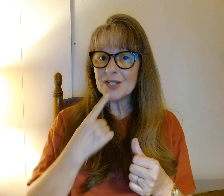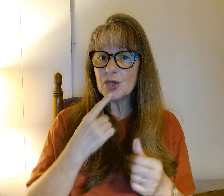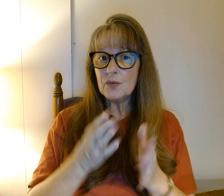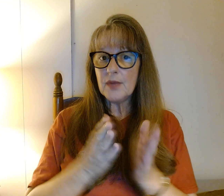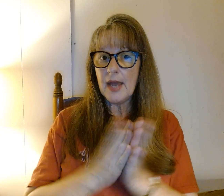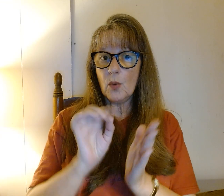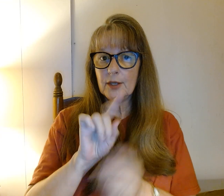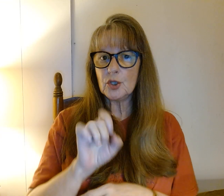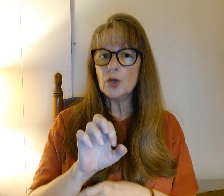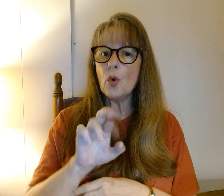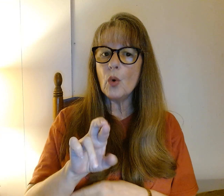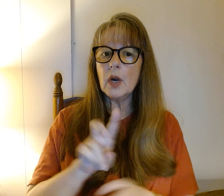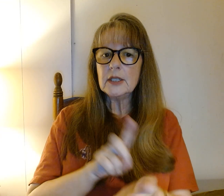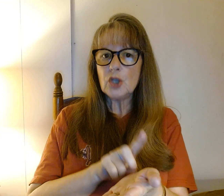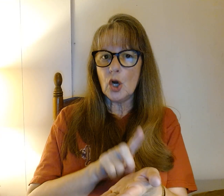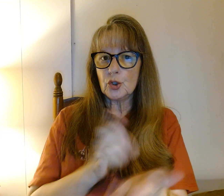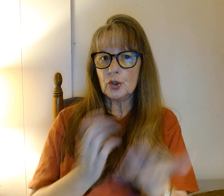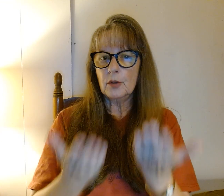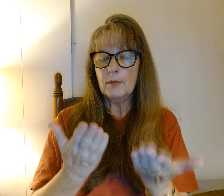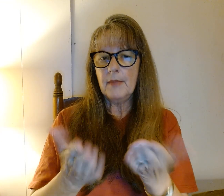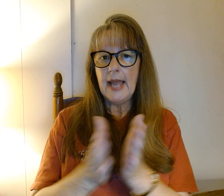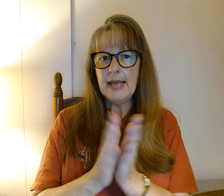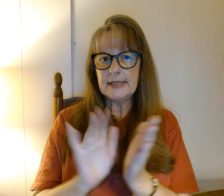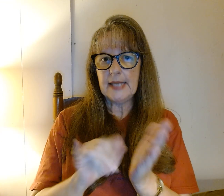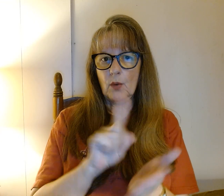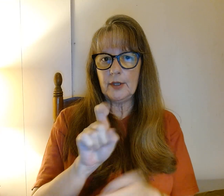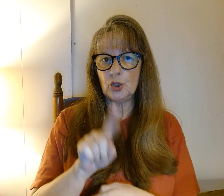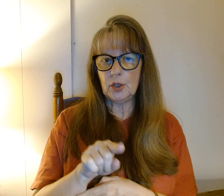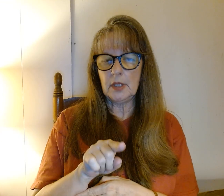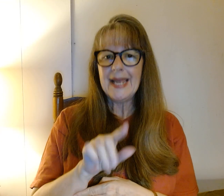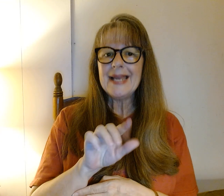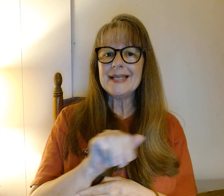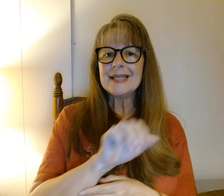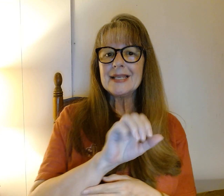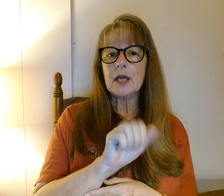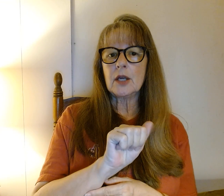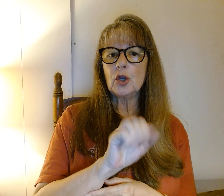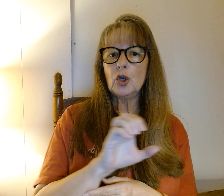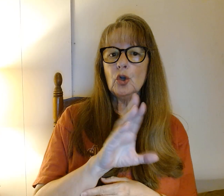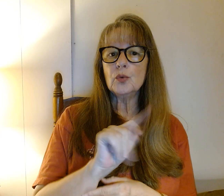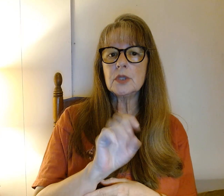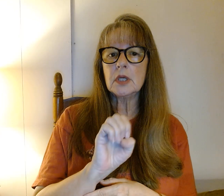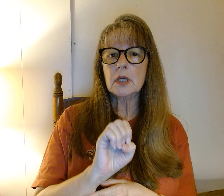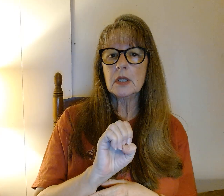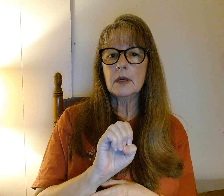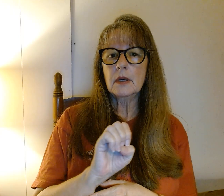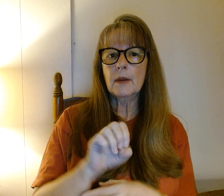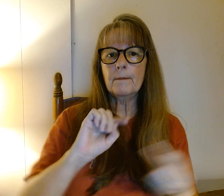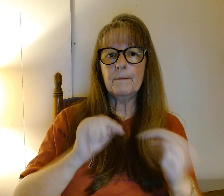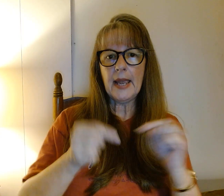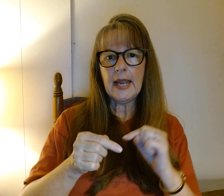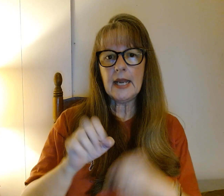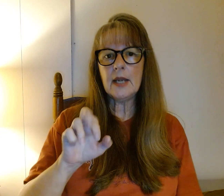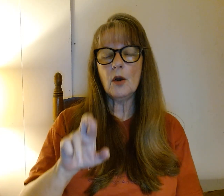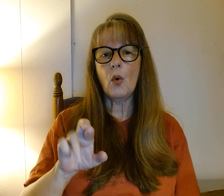you that question, or a doctor may ask that question. Is this acute pain